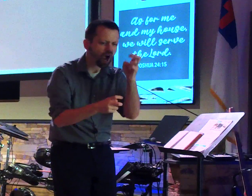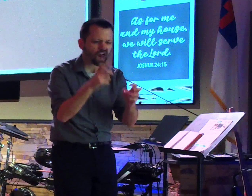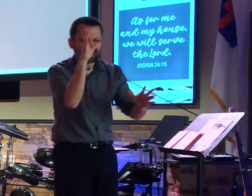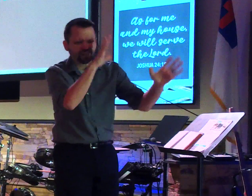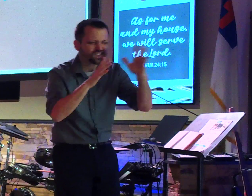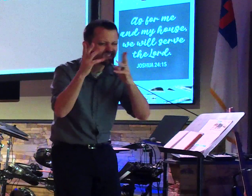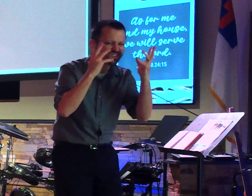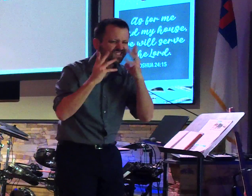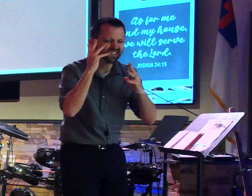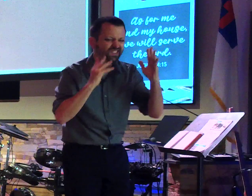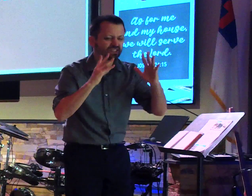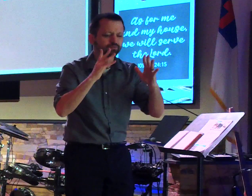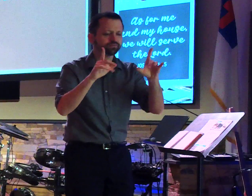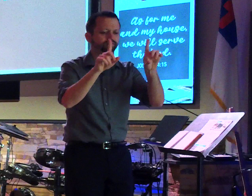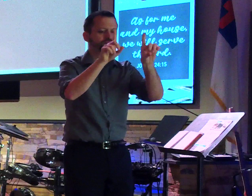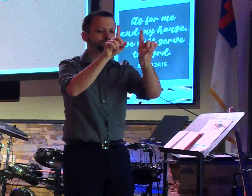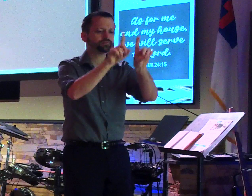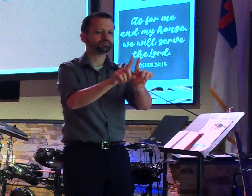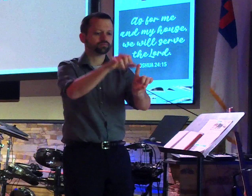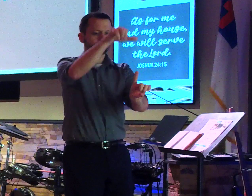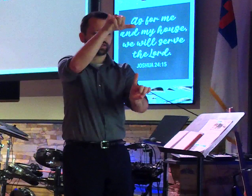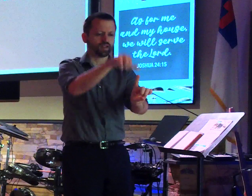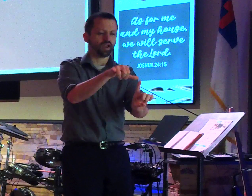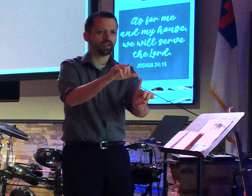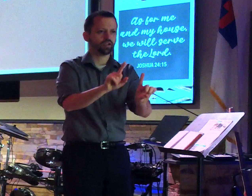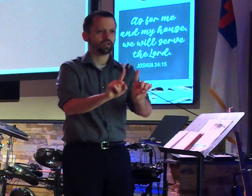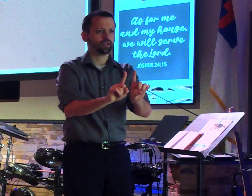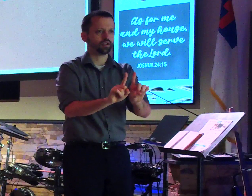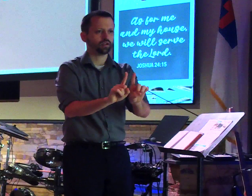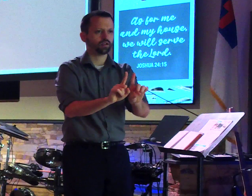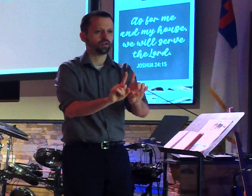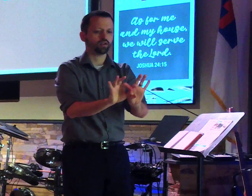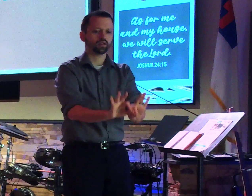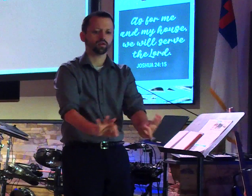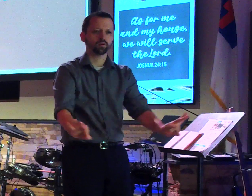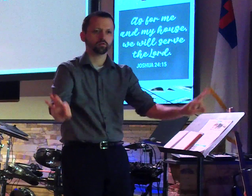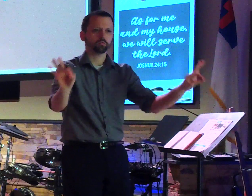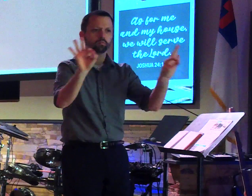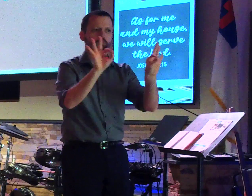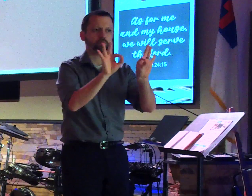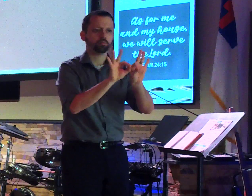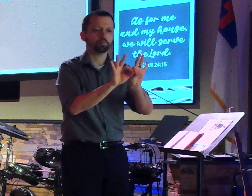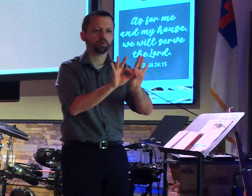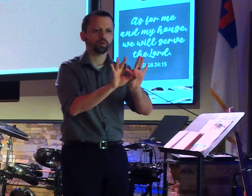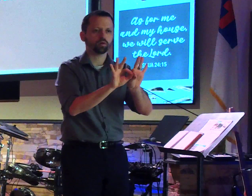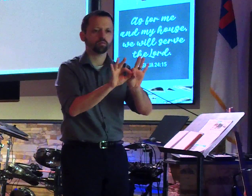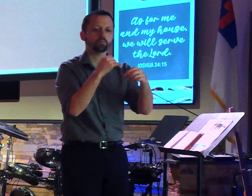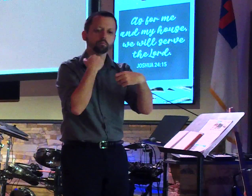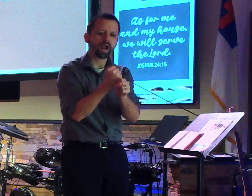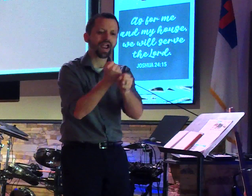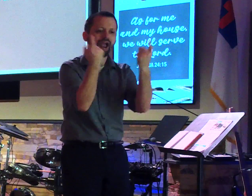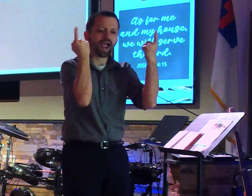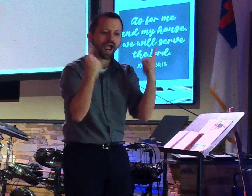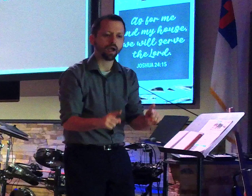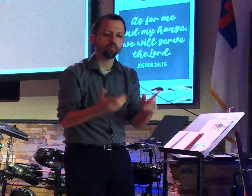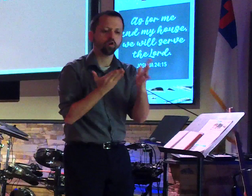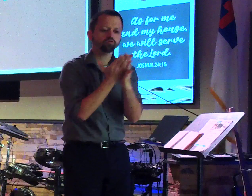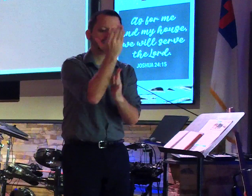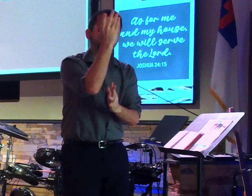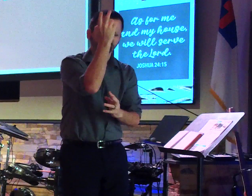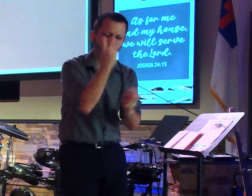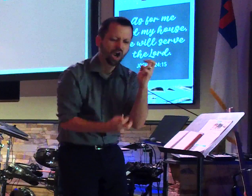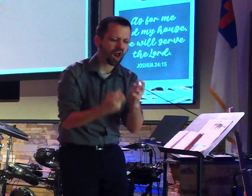where there's a will, there's a way. You got to stay together. Through changes, through trials,